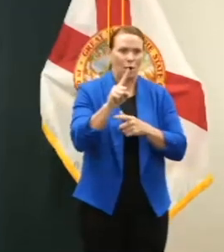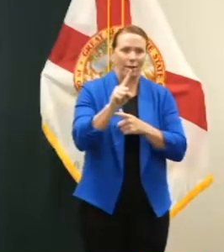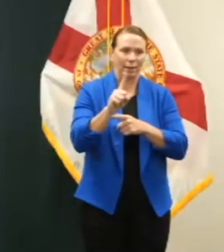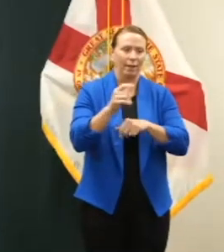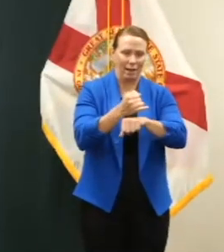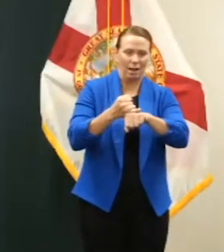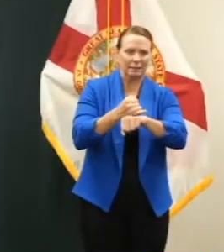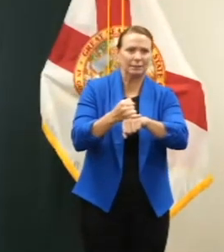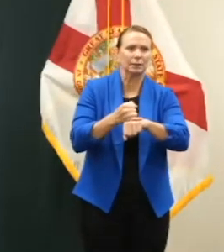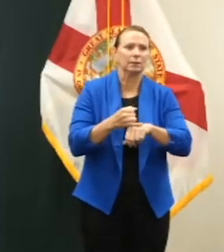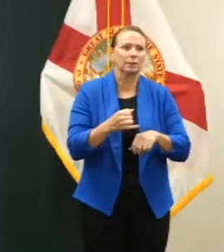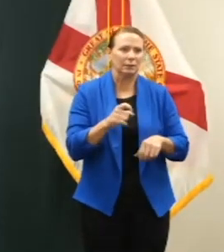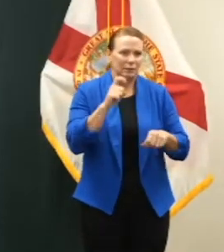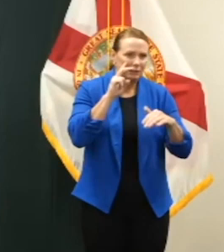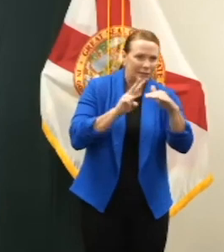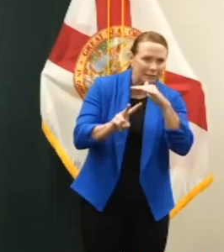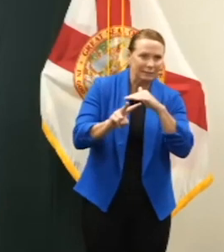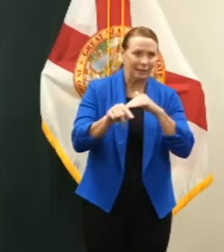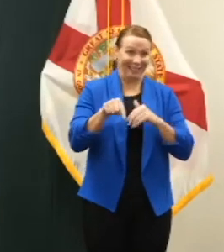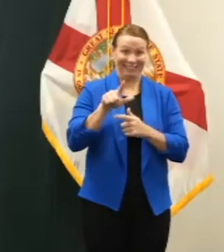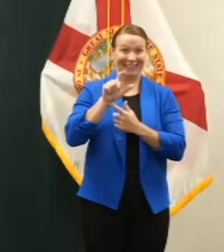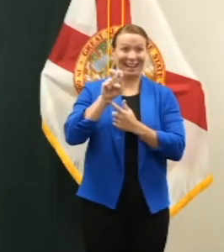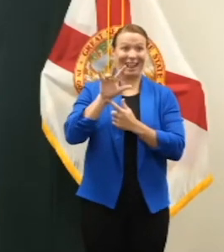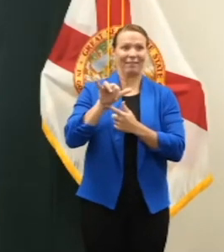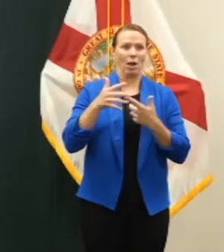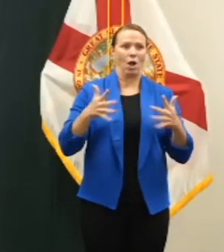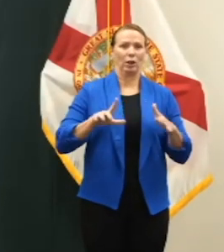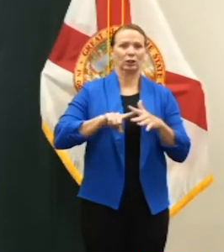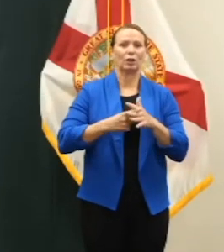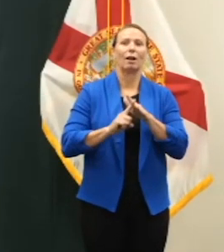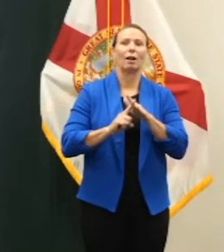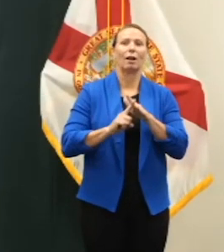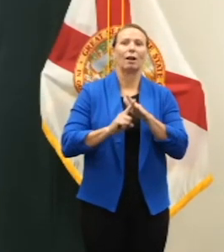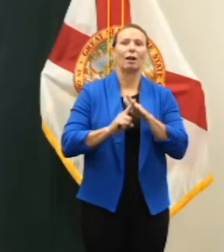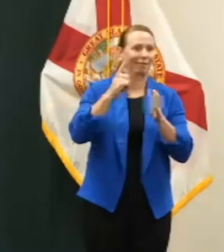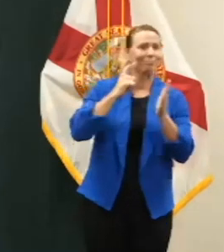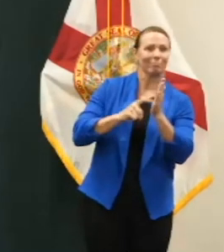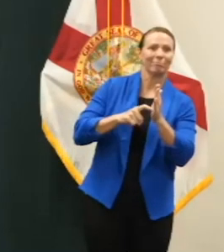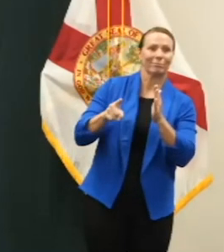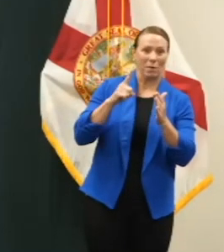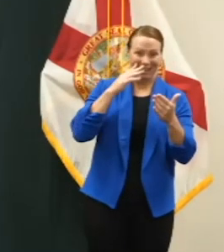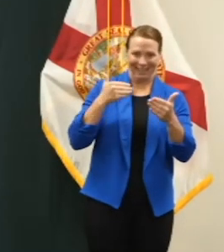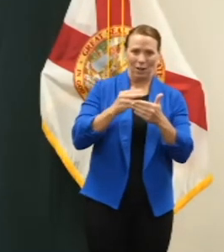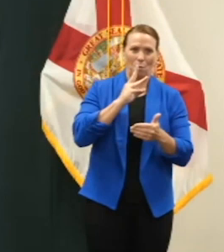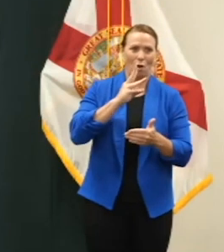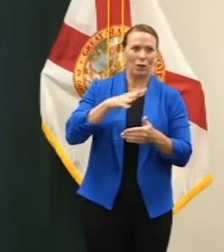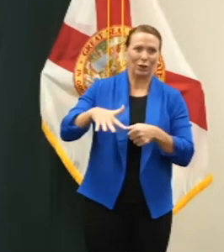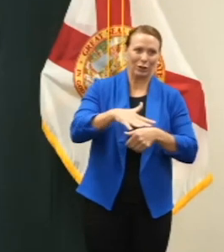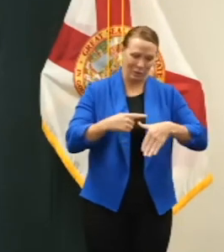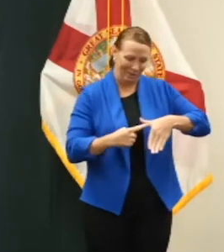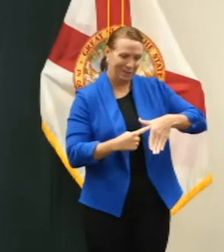anticipate that. I know this Levy County has done that as well for the coastal areas. The people that are in very vulnerable areas on the West